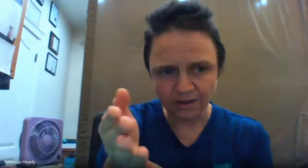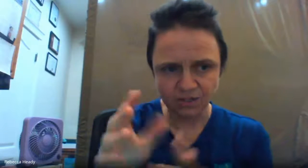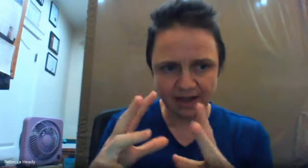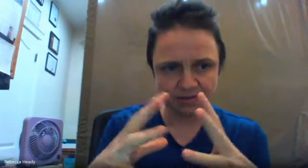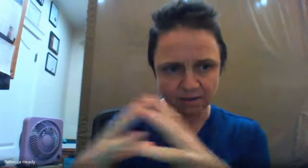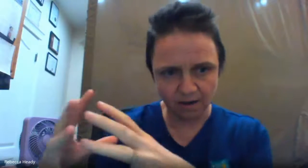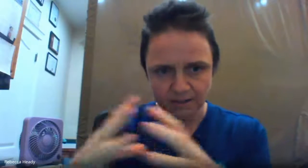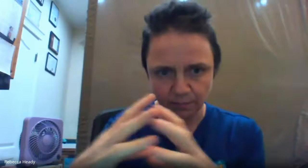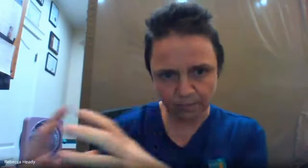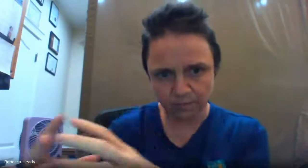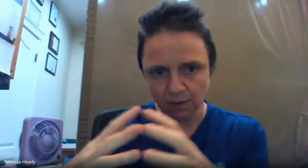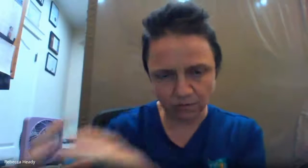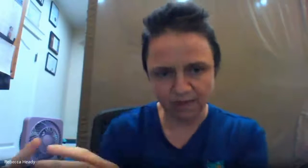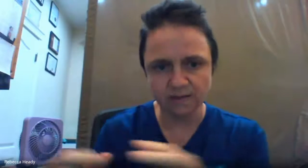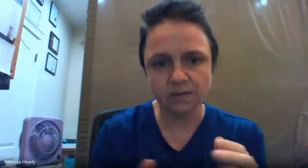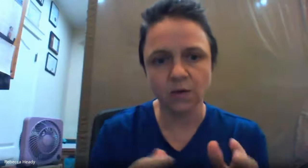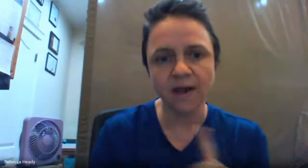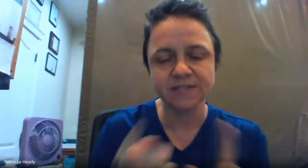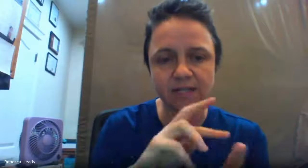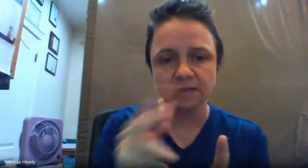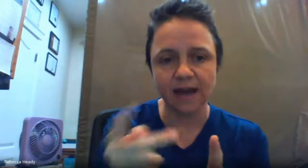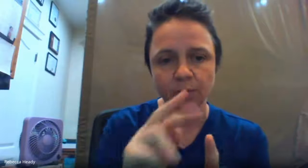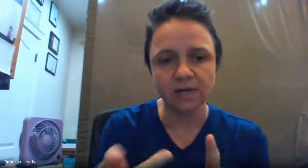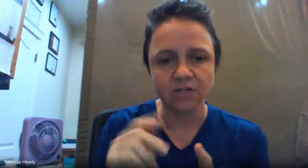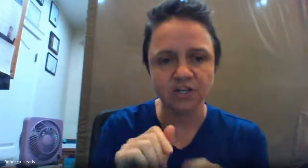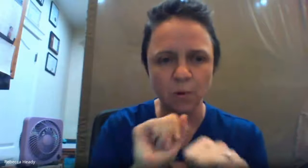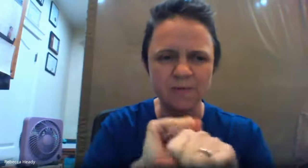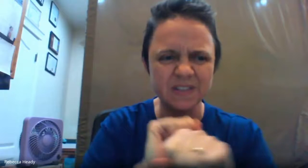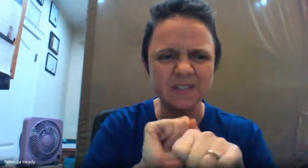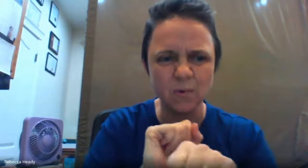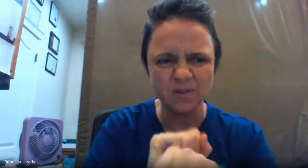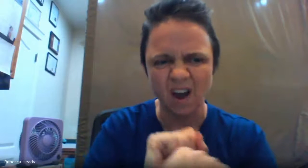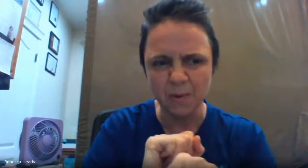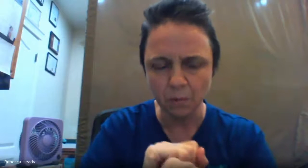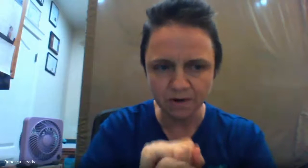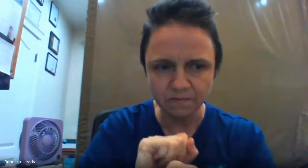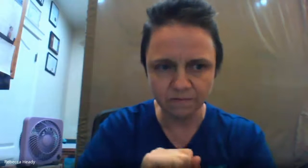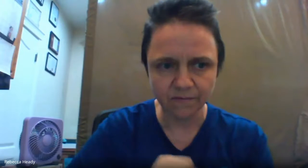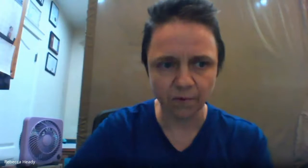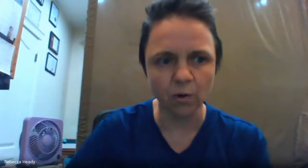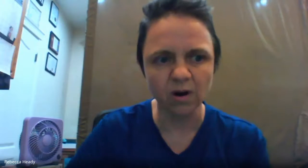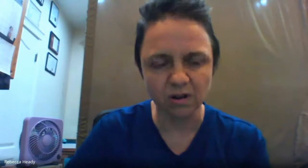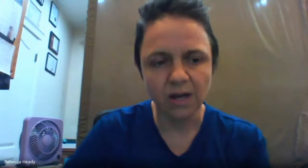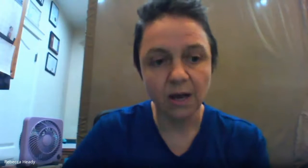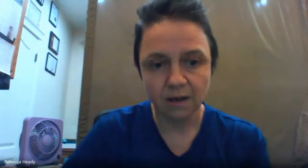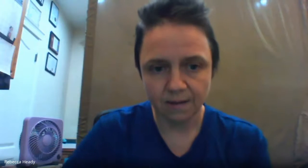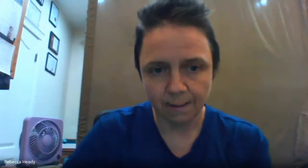the concept that goes with that. So I've seen that one interchangeable, but this is the most common one for work. What is work? The